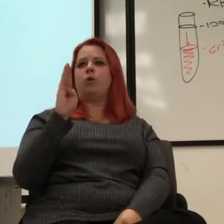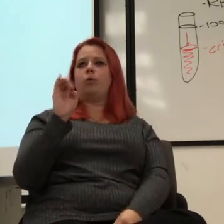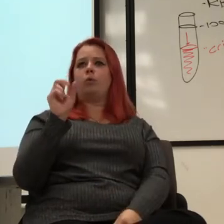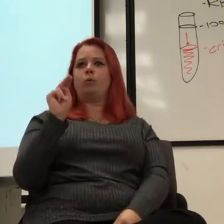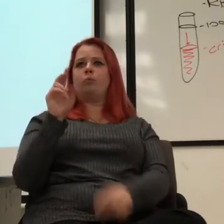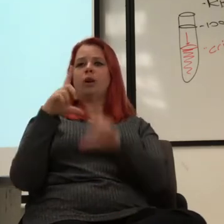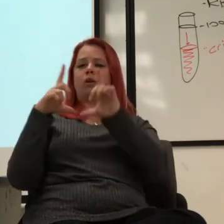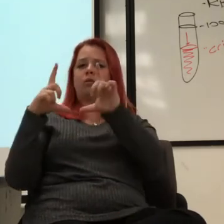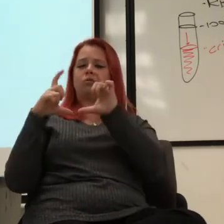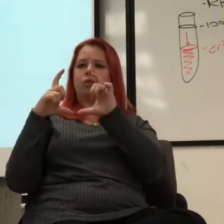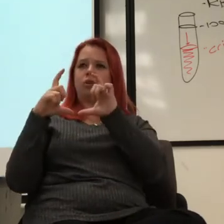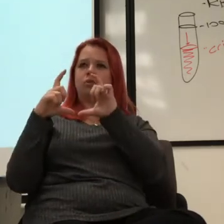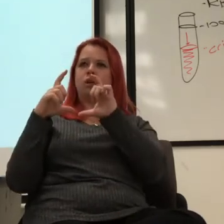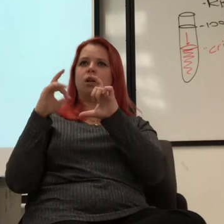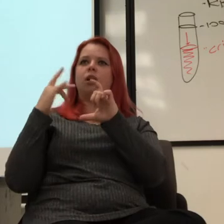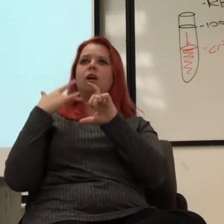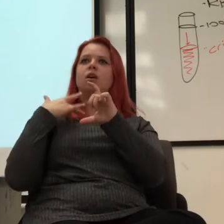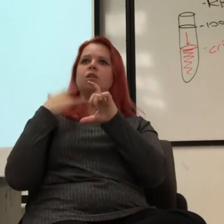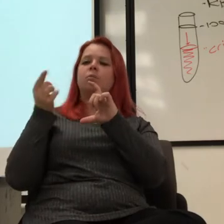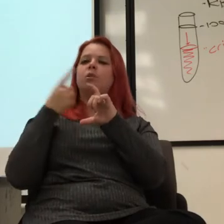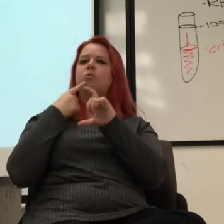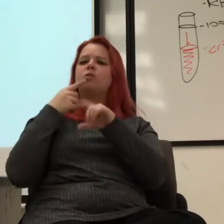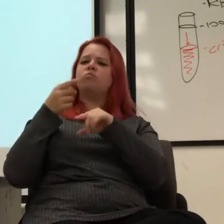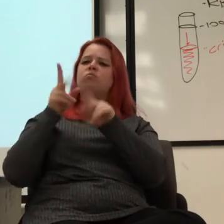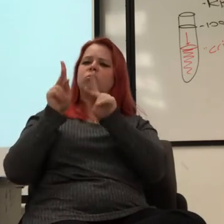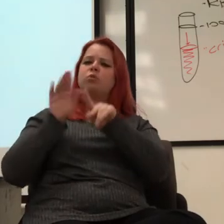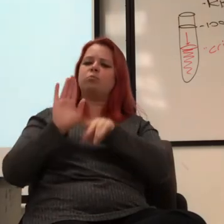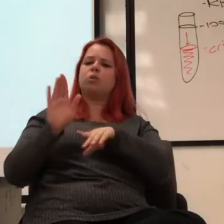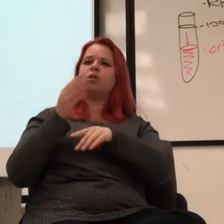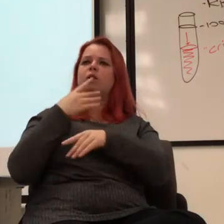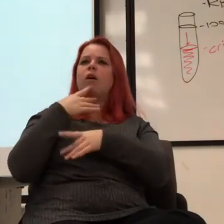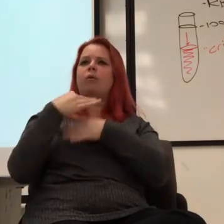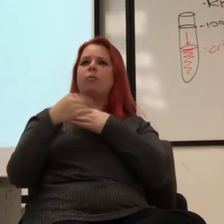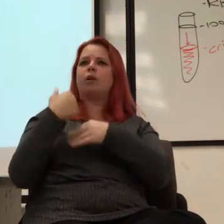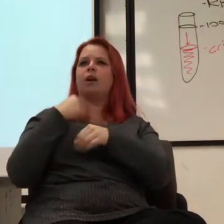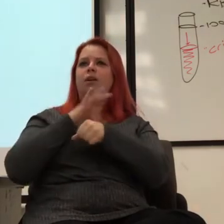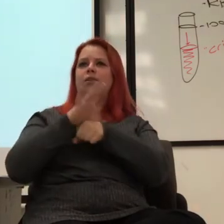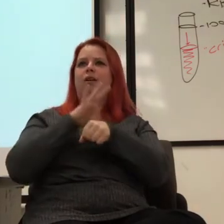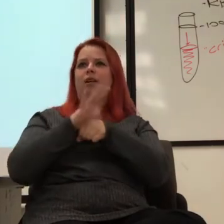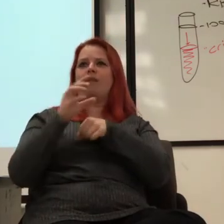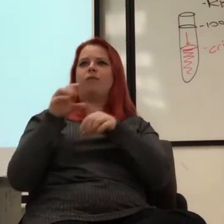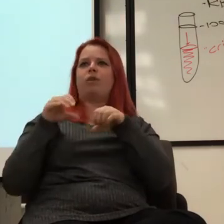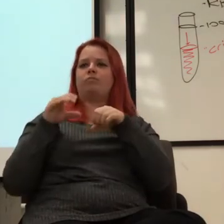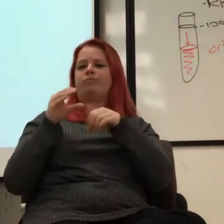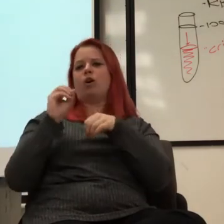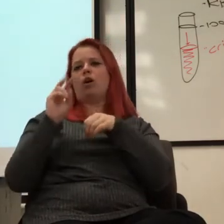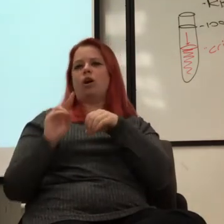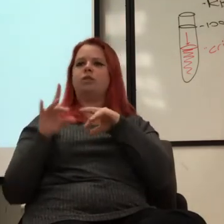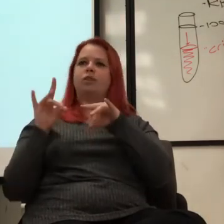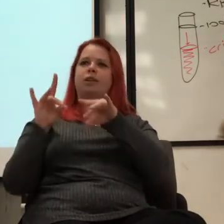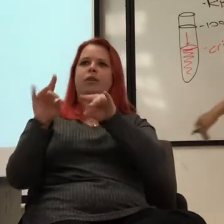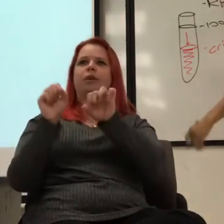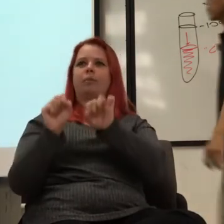ranges say, okay, this person's blood has enough oxygen carrying capacity.